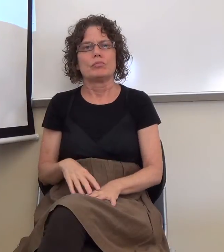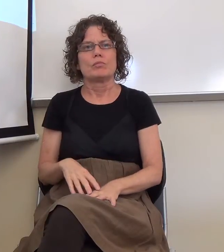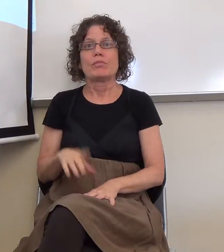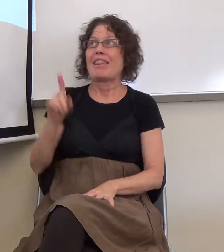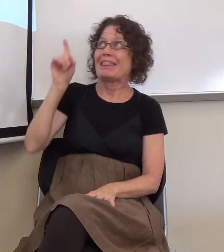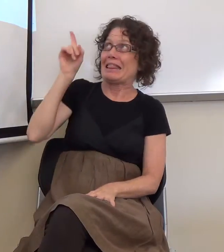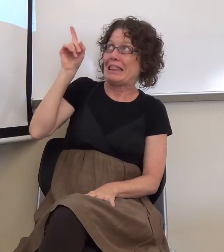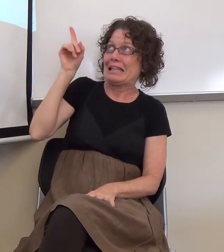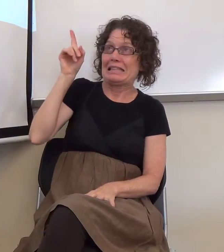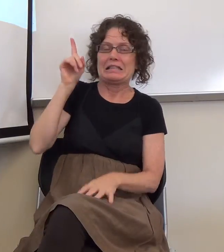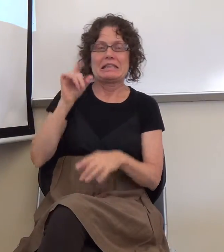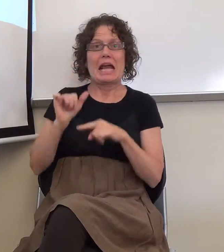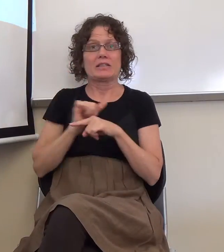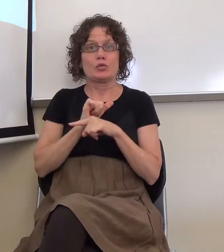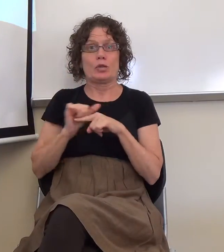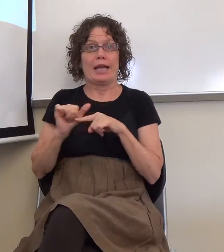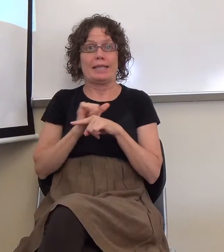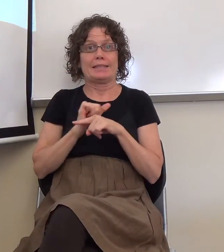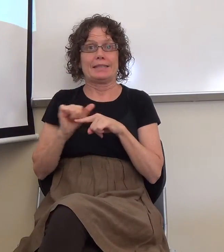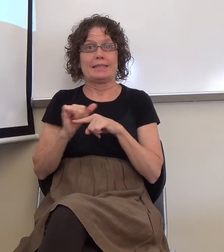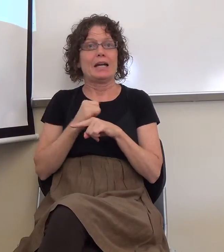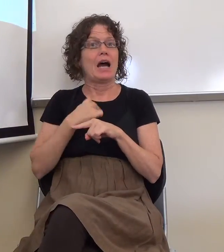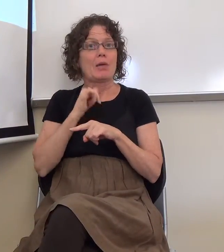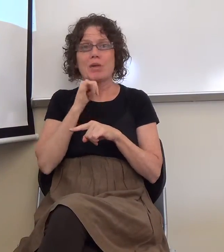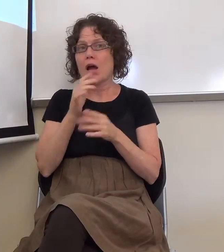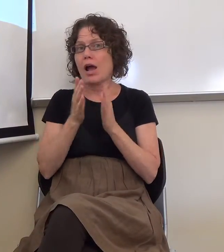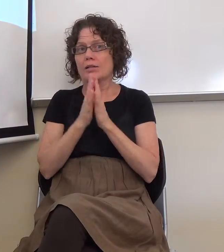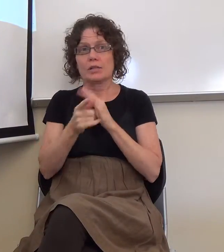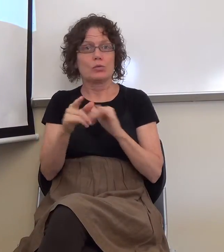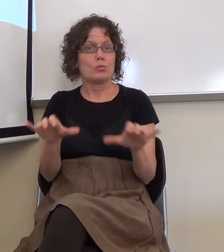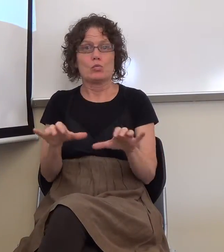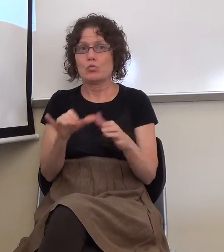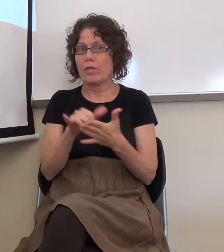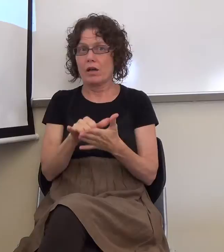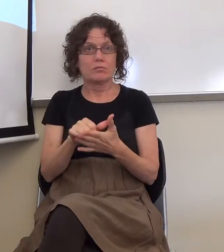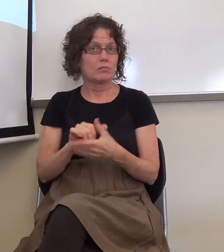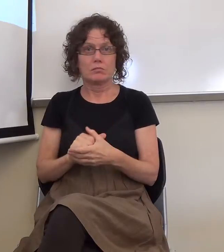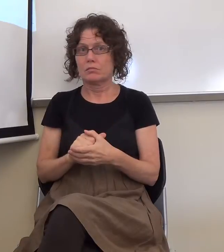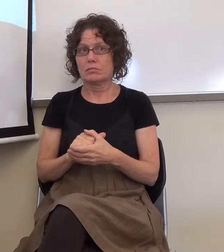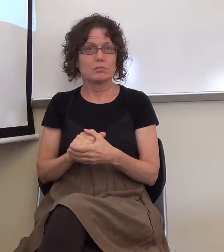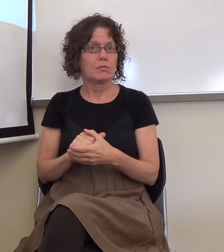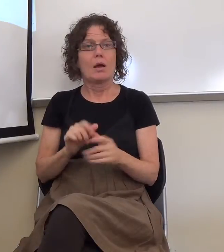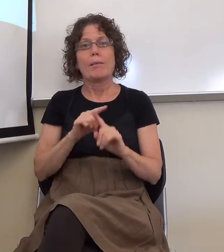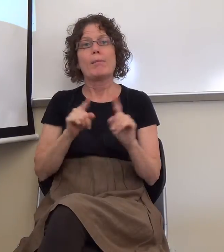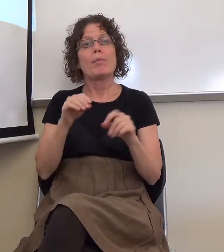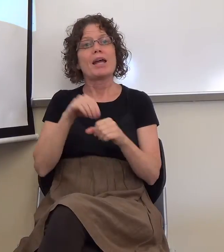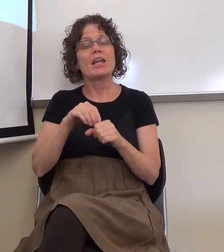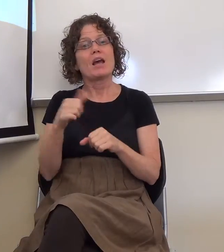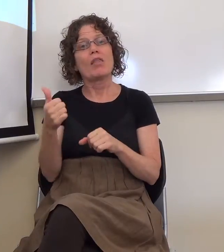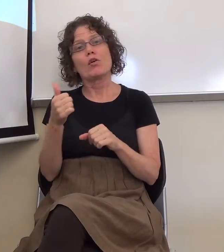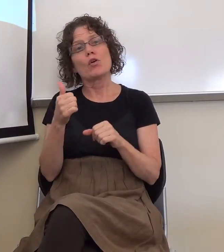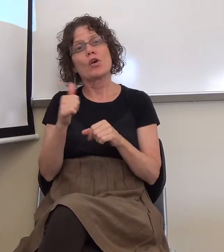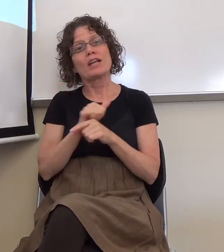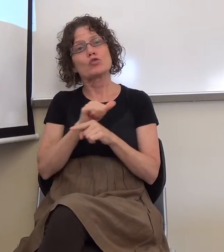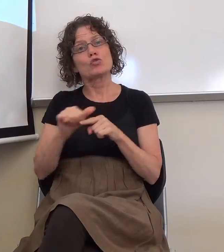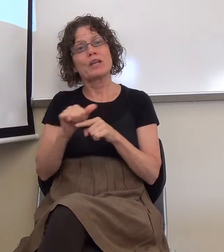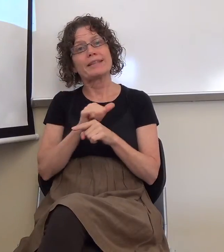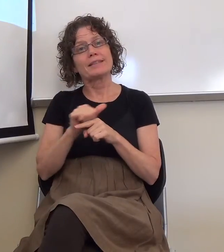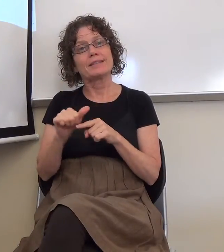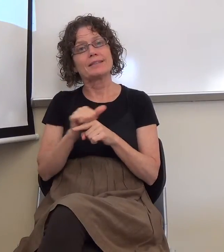this exercise, I'm not asking you to do that, but in other exercises, once we get past